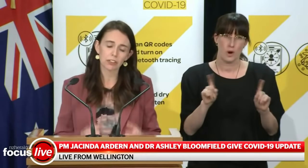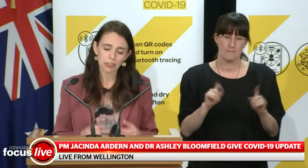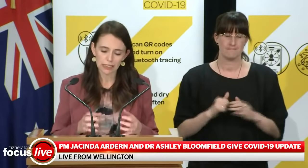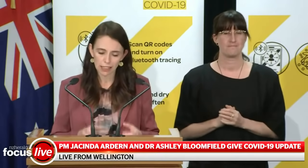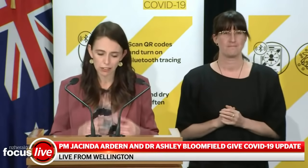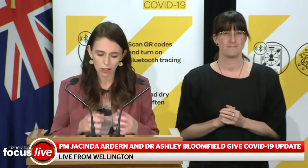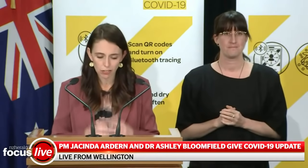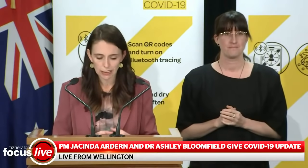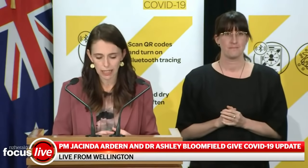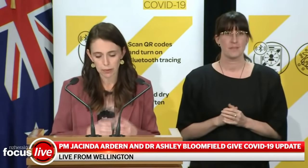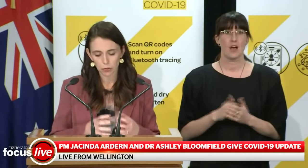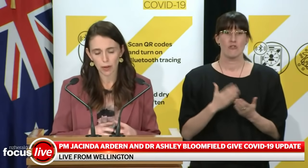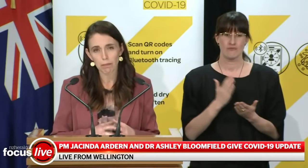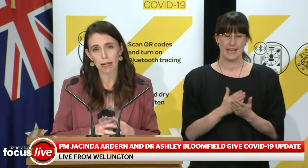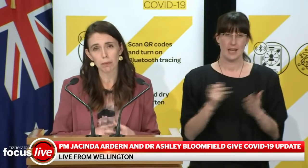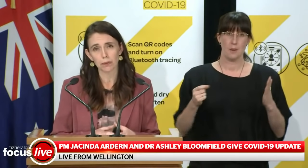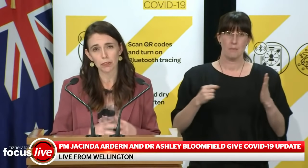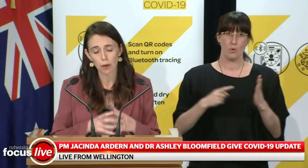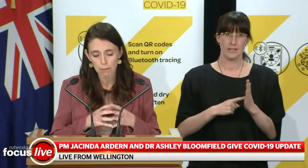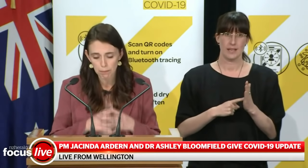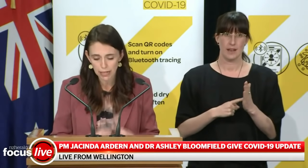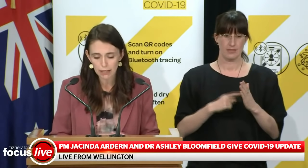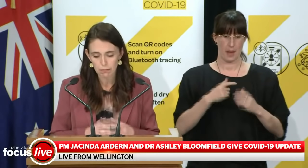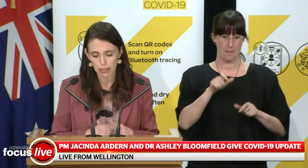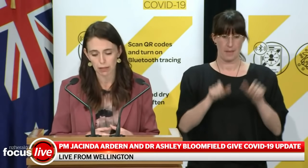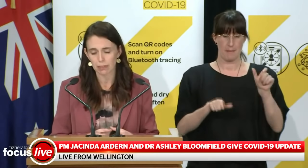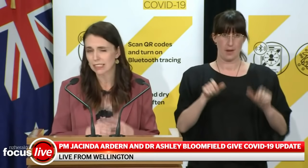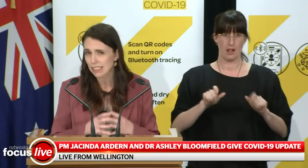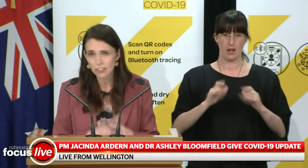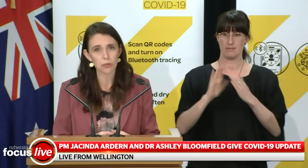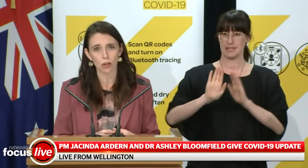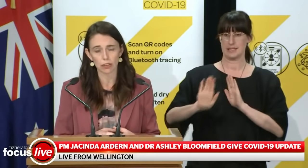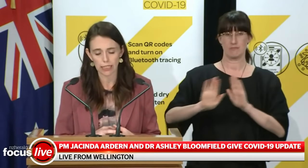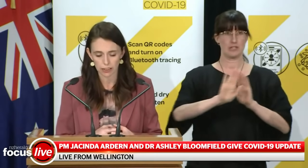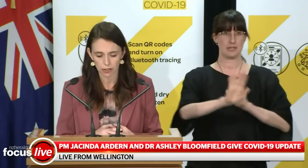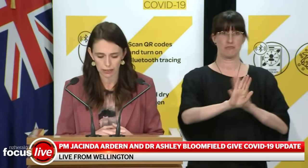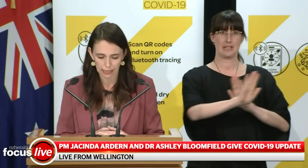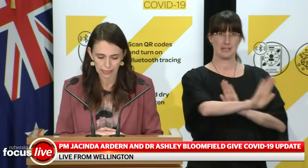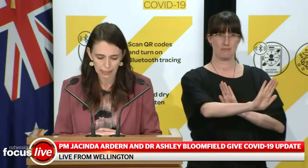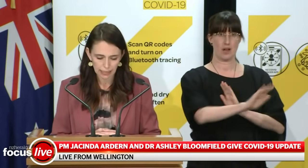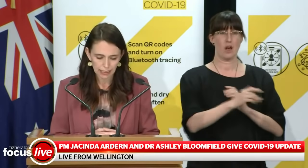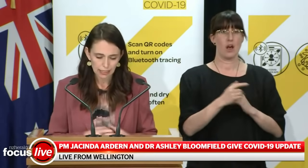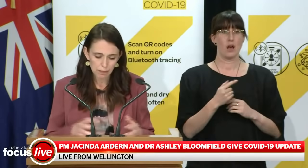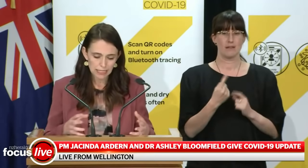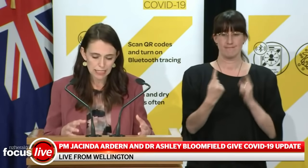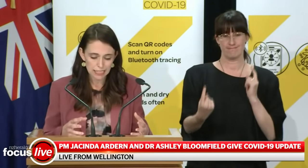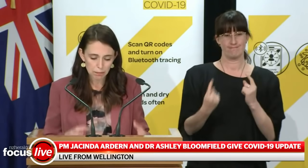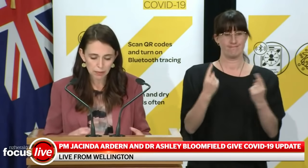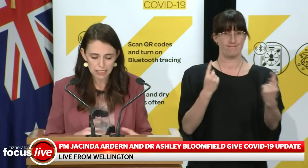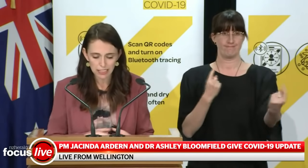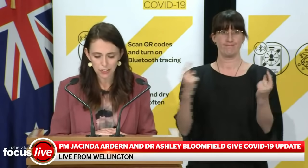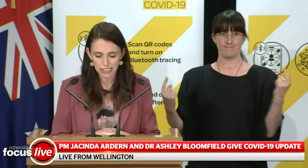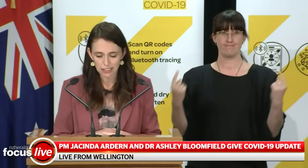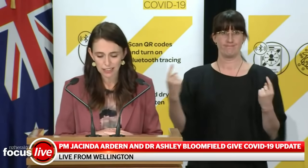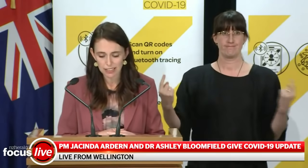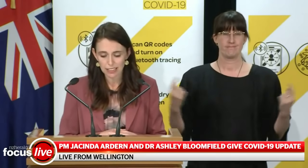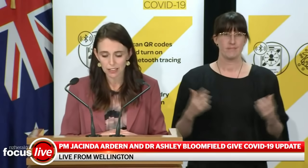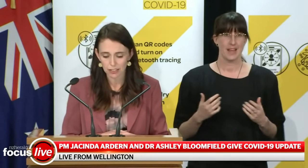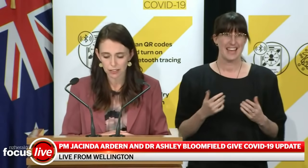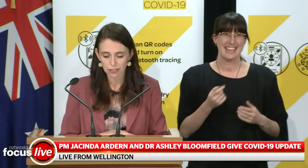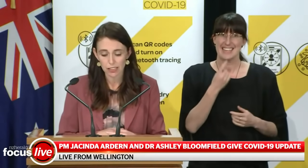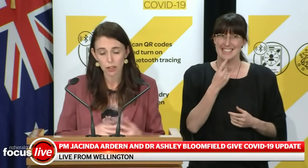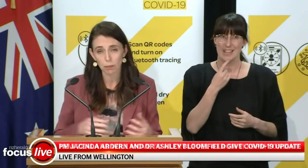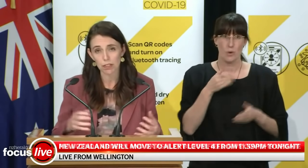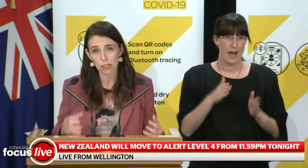is reduce down contact between people to a bare minimum, essential contact only. That means the simplest thing New Zealanders